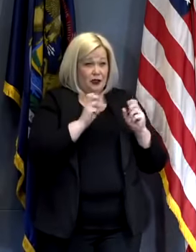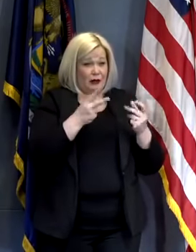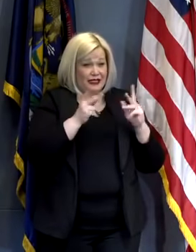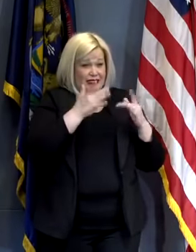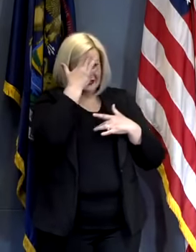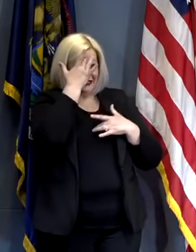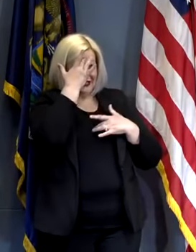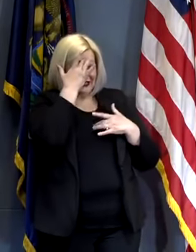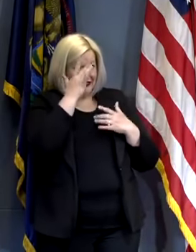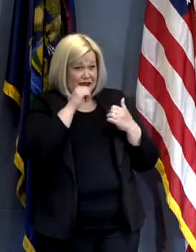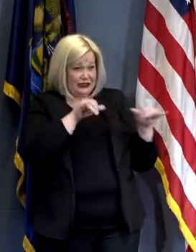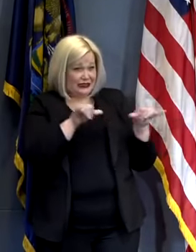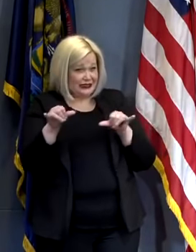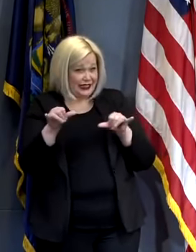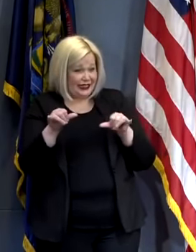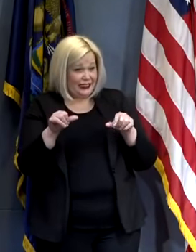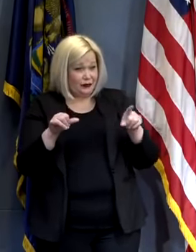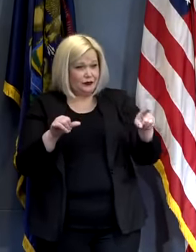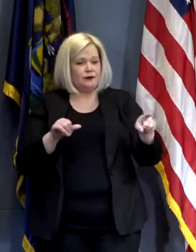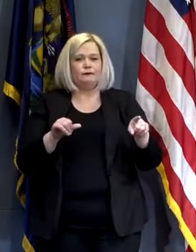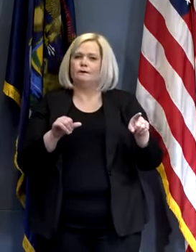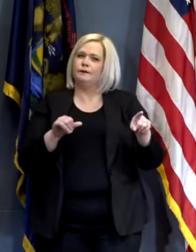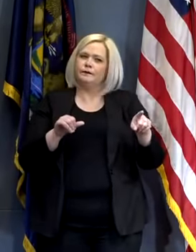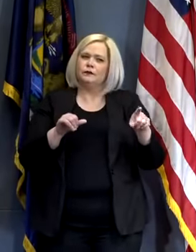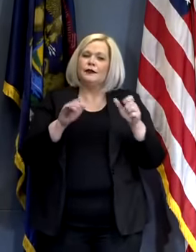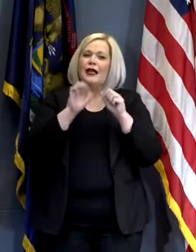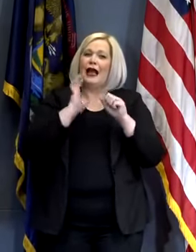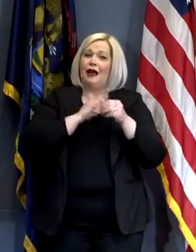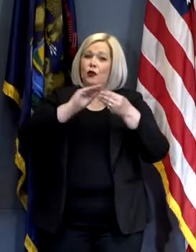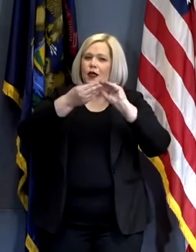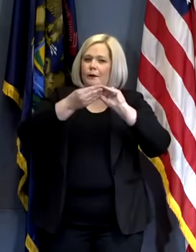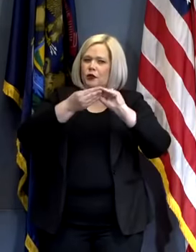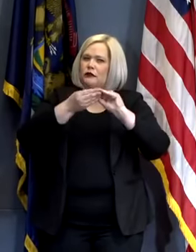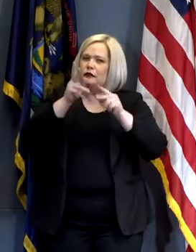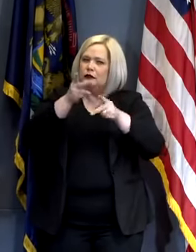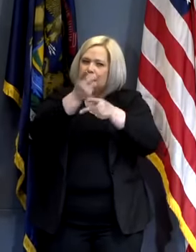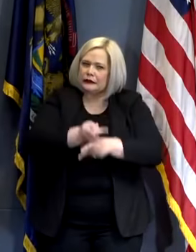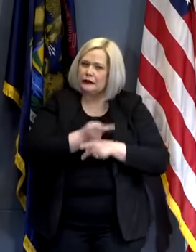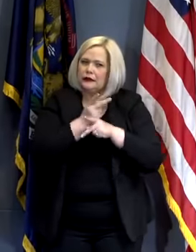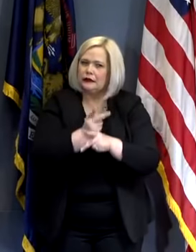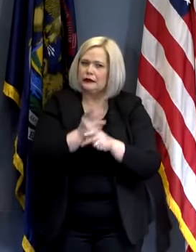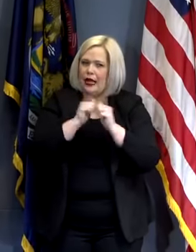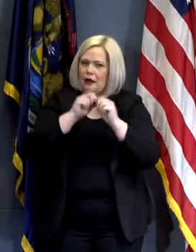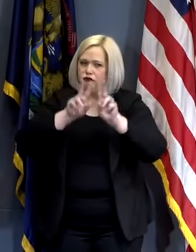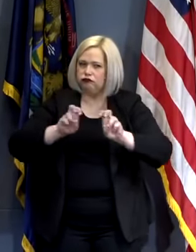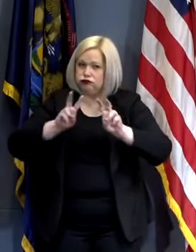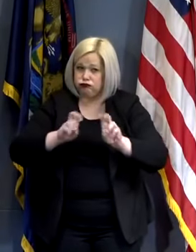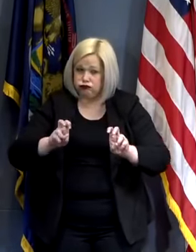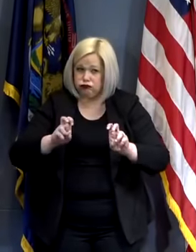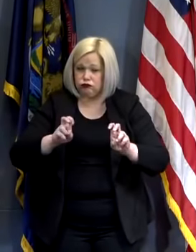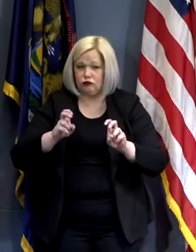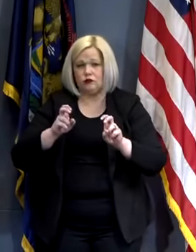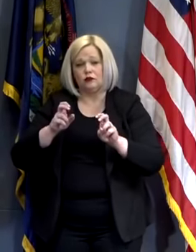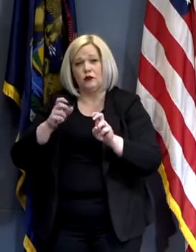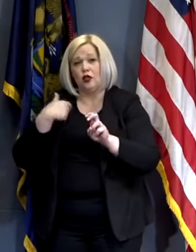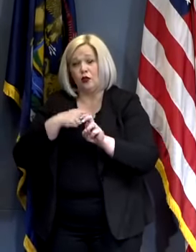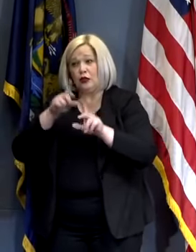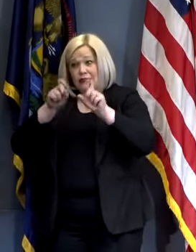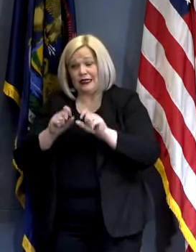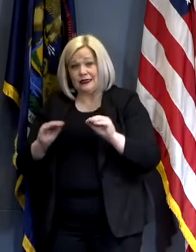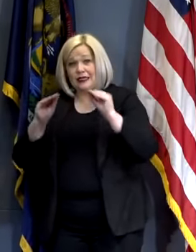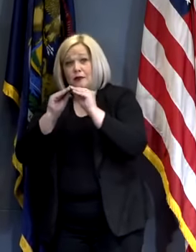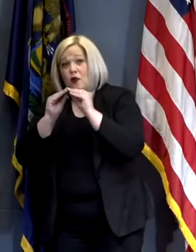So I would say we have to be careful with how we think about the data. So we're doing more and more testing, but we're also expanding our criteria for who can